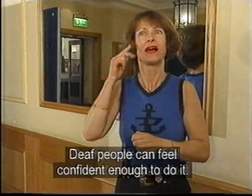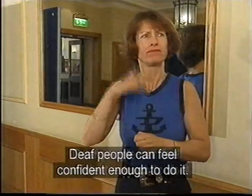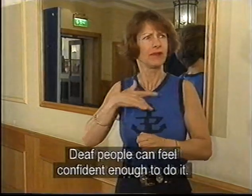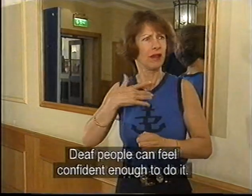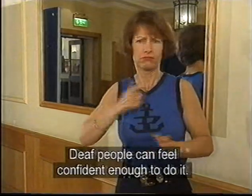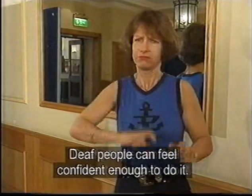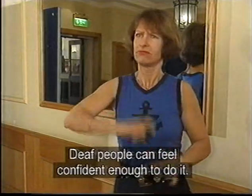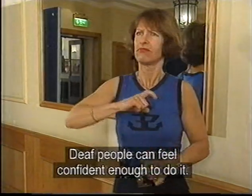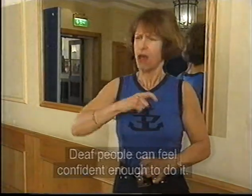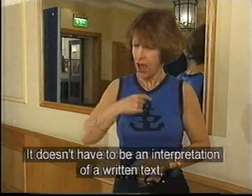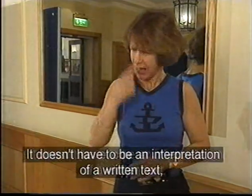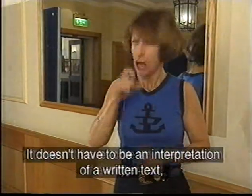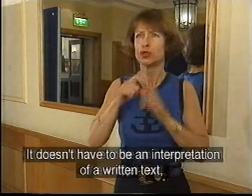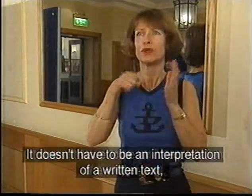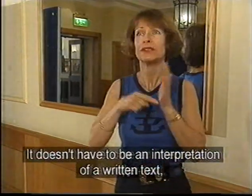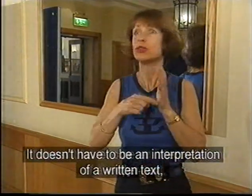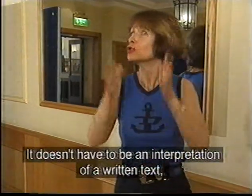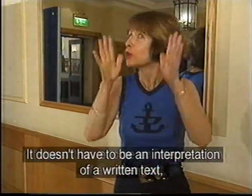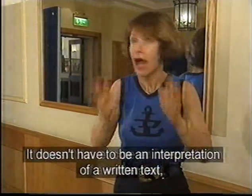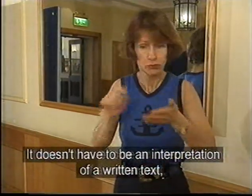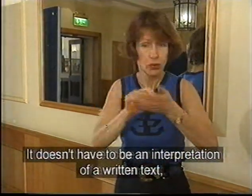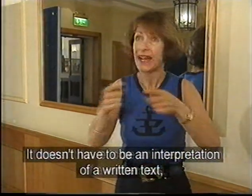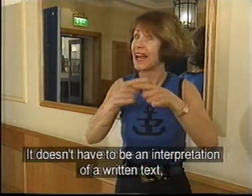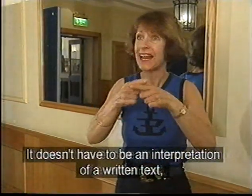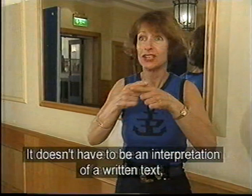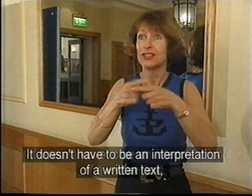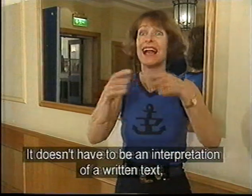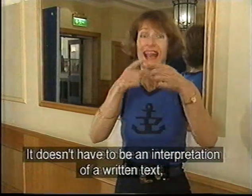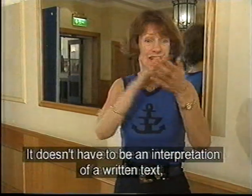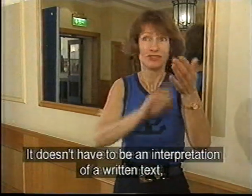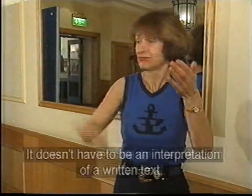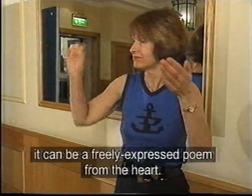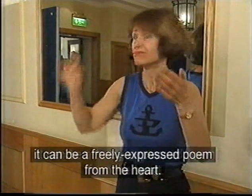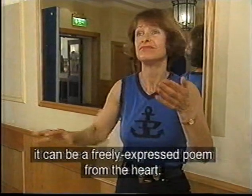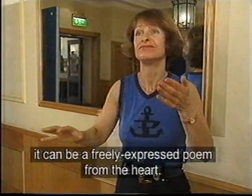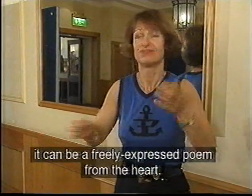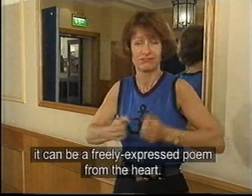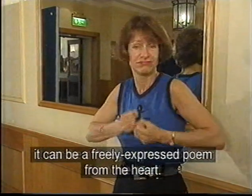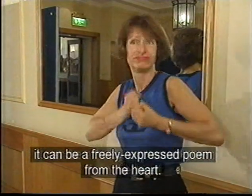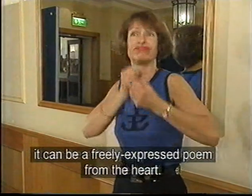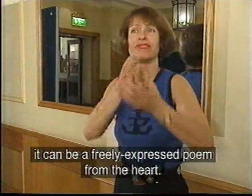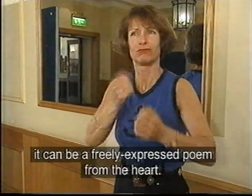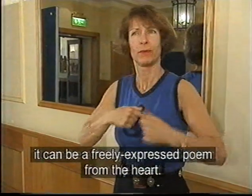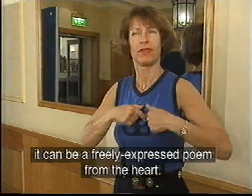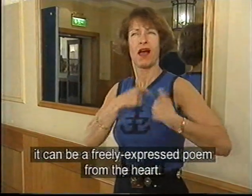feel confident enough to do it. It doesn't have to be an interpretation of a written text. It can be a freely expressed poem from the